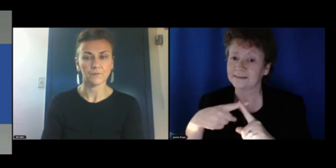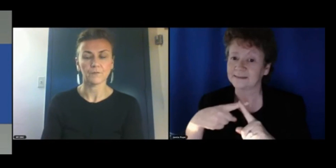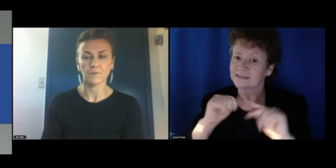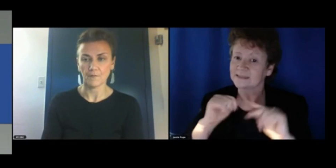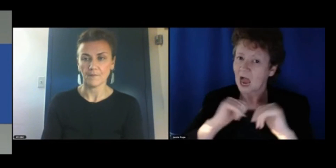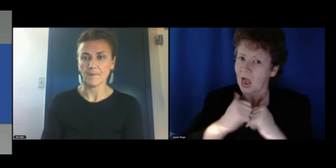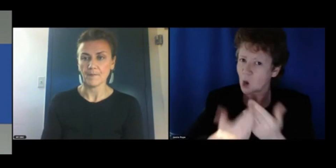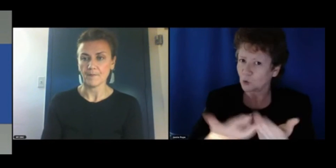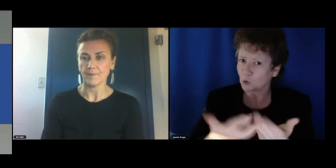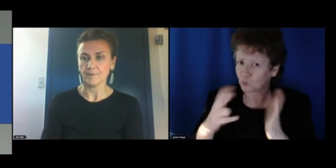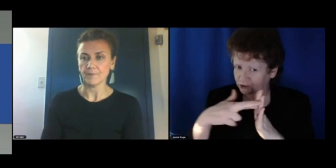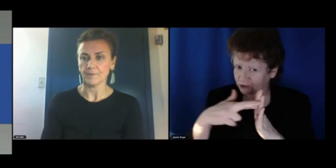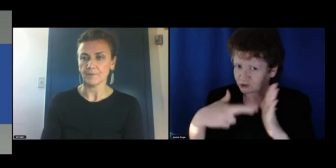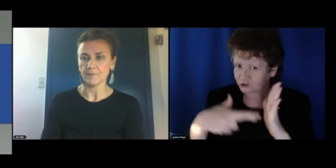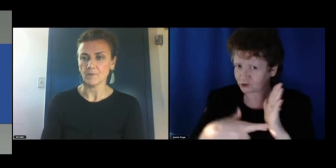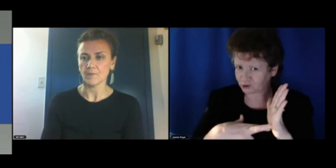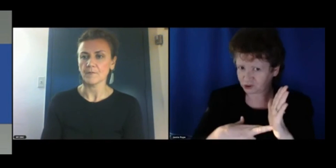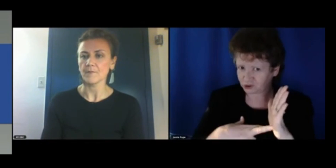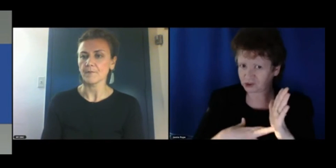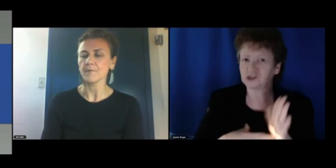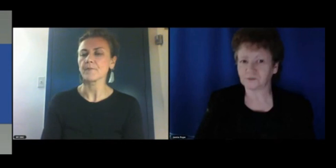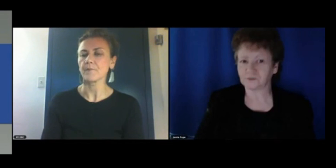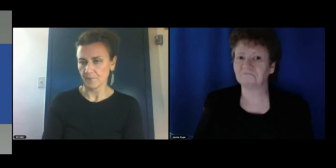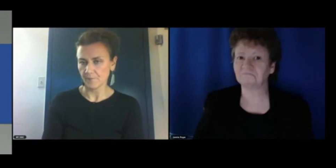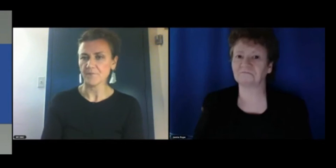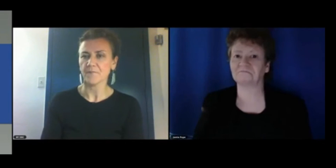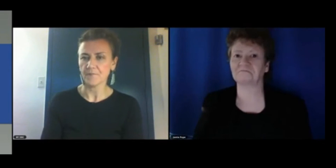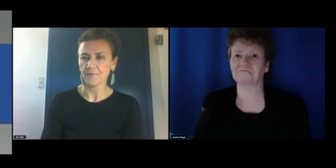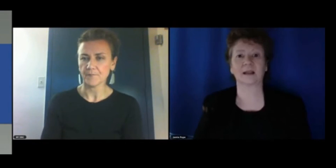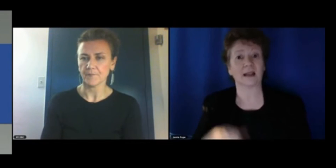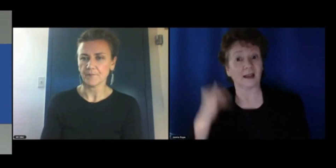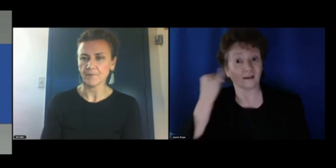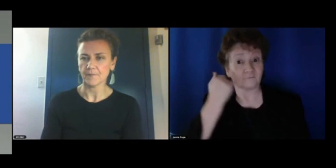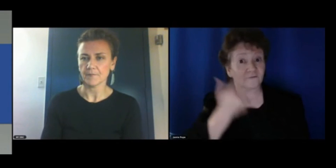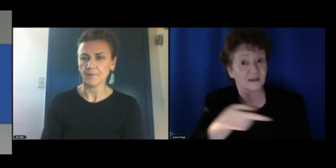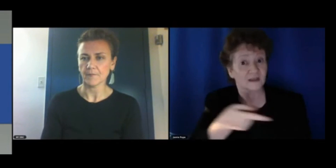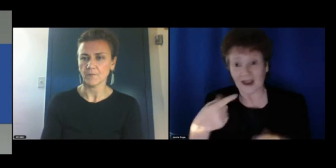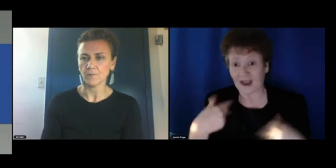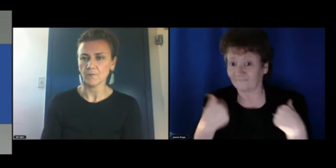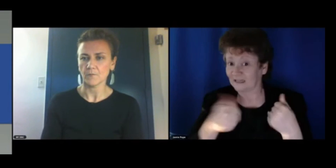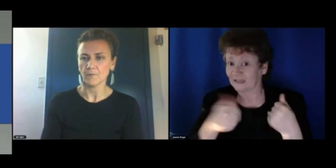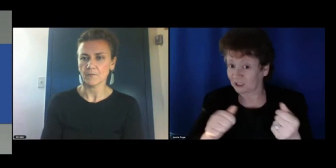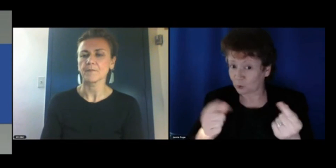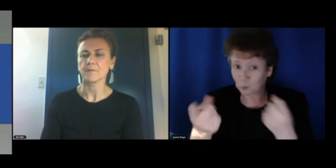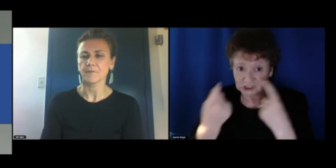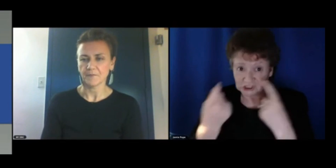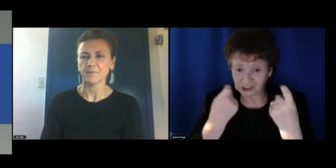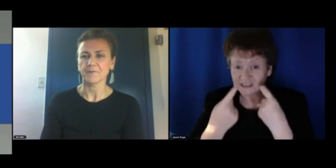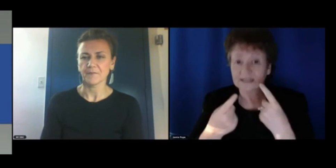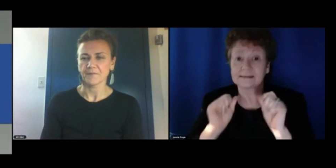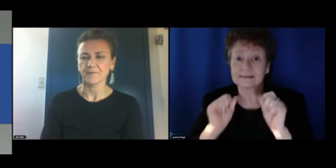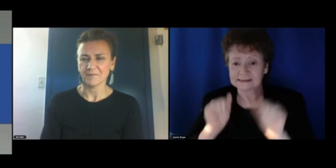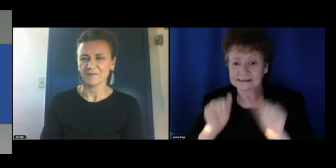and all other information. And you could also register.